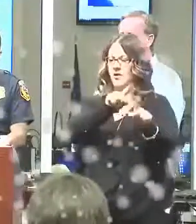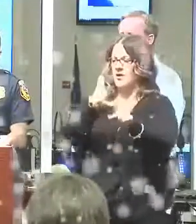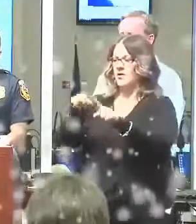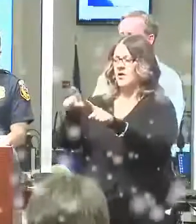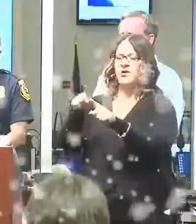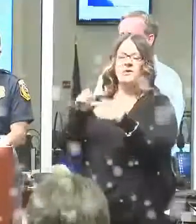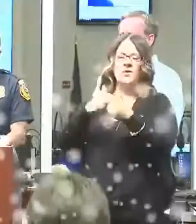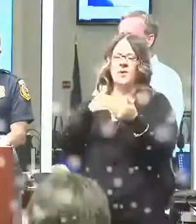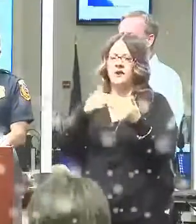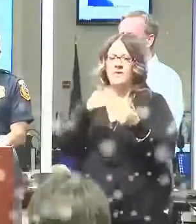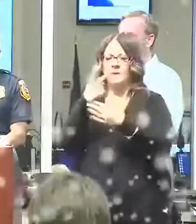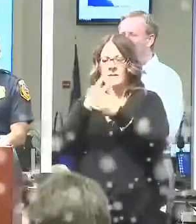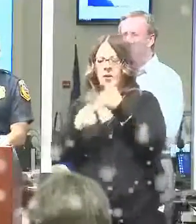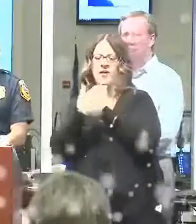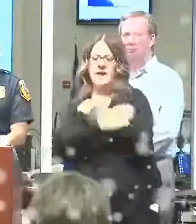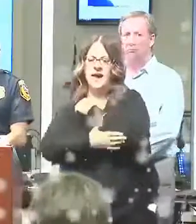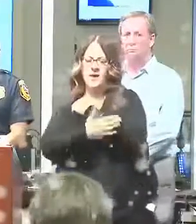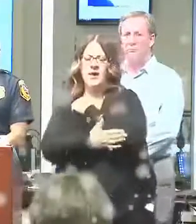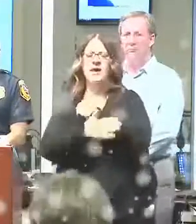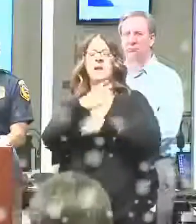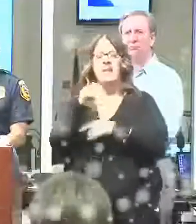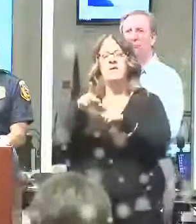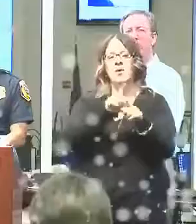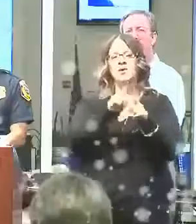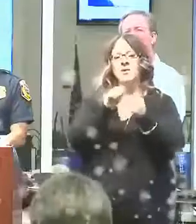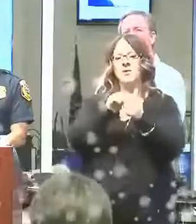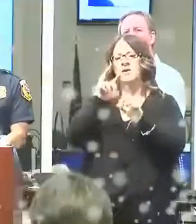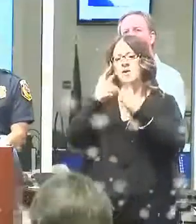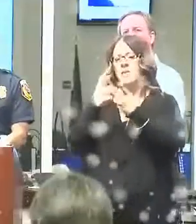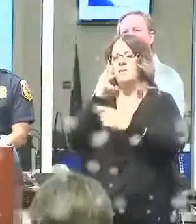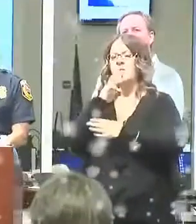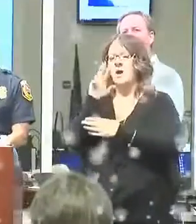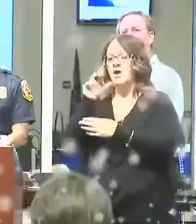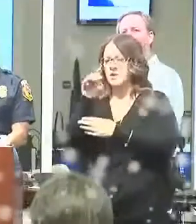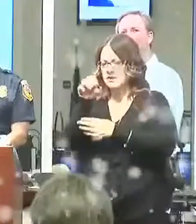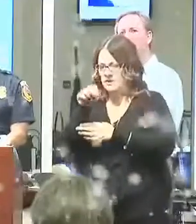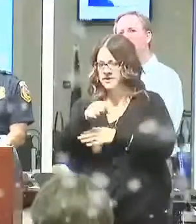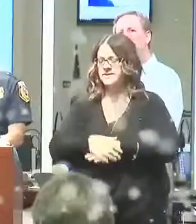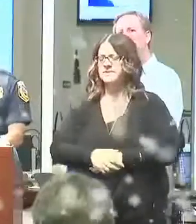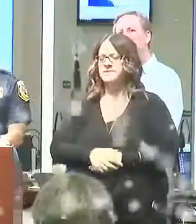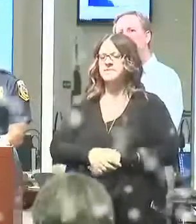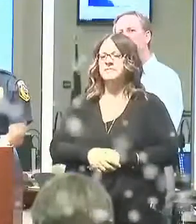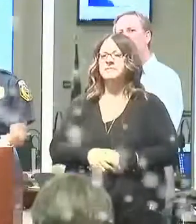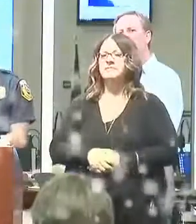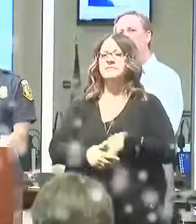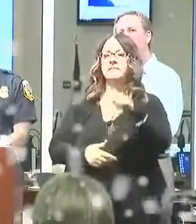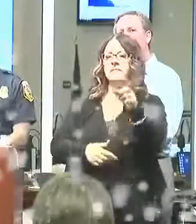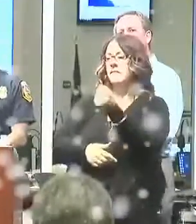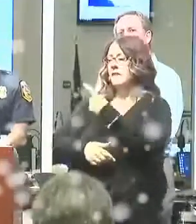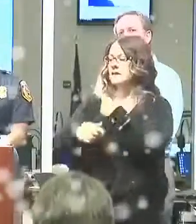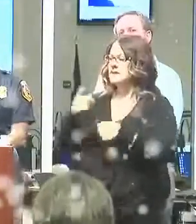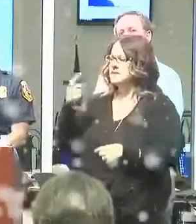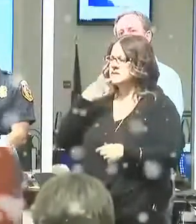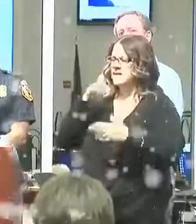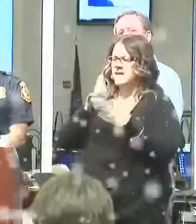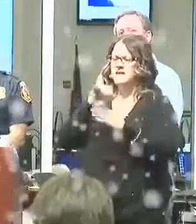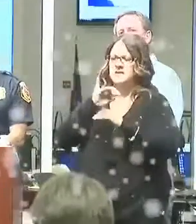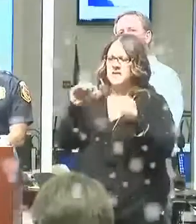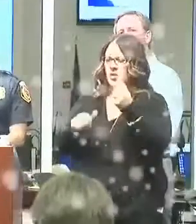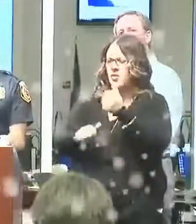the county and to DWR. Throughout the last couple of days, there's been this confidence that there wouldn't be any threat to the public,